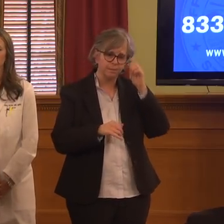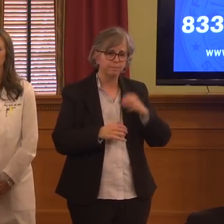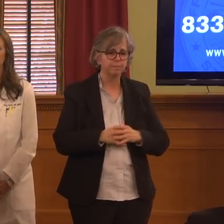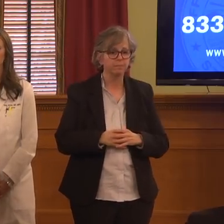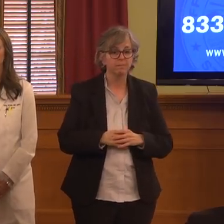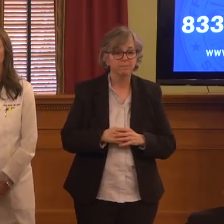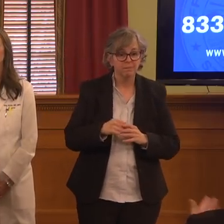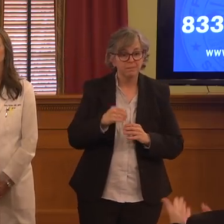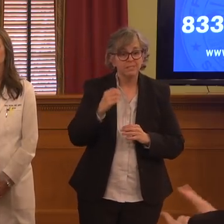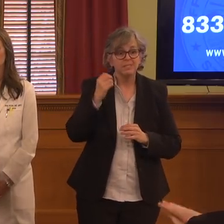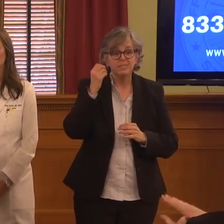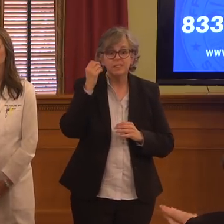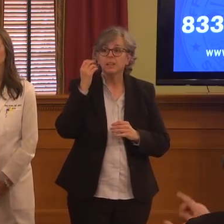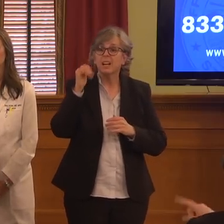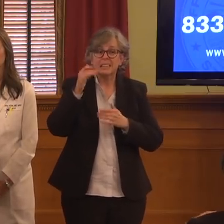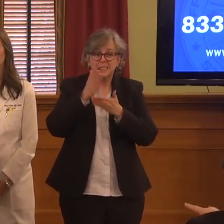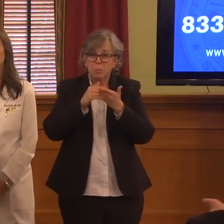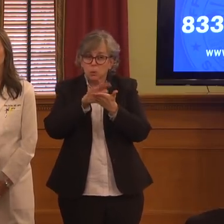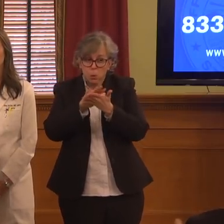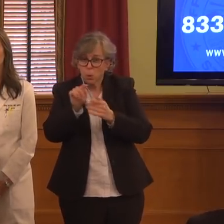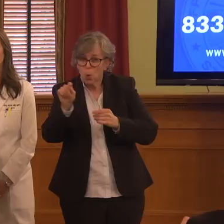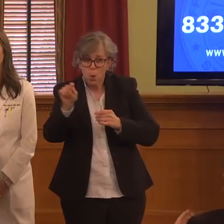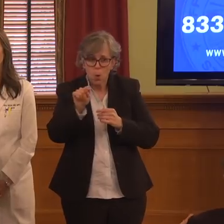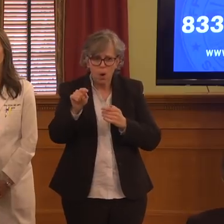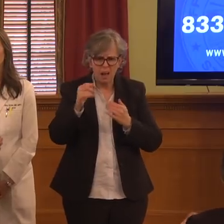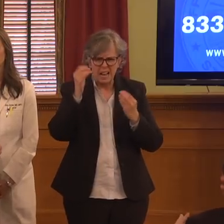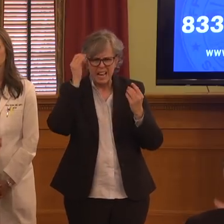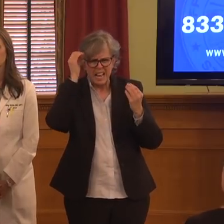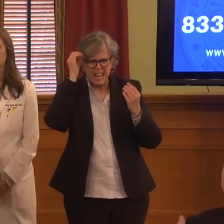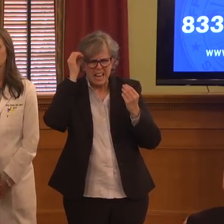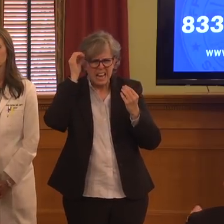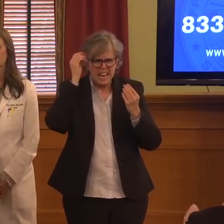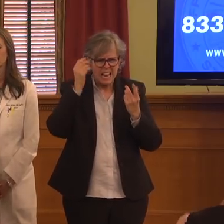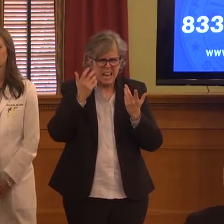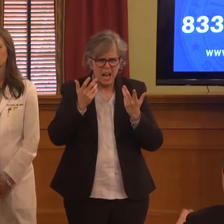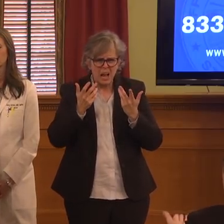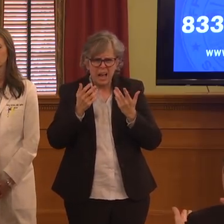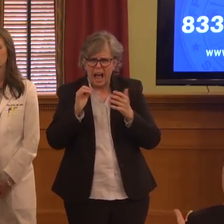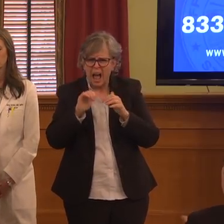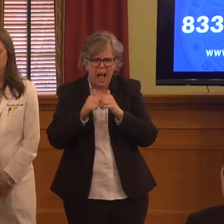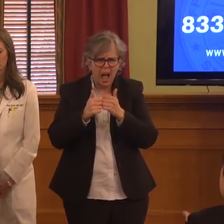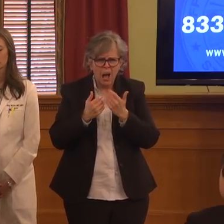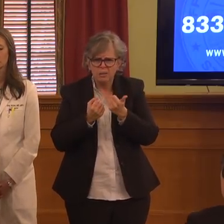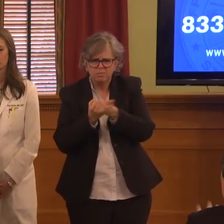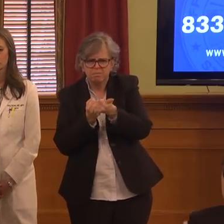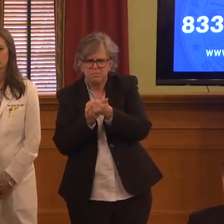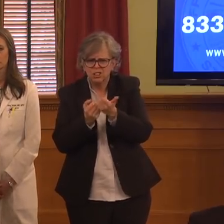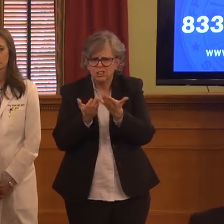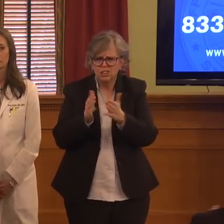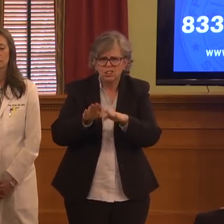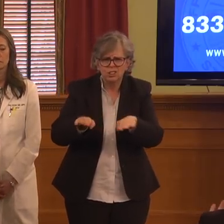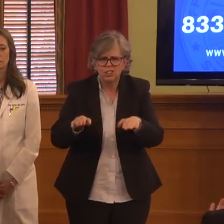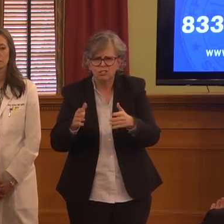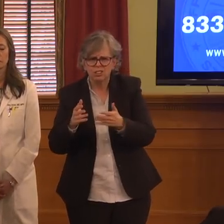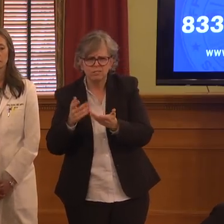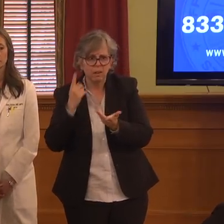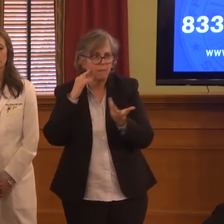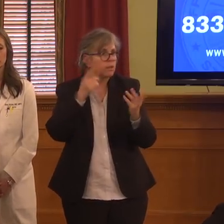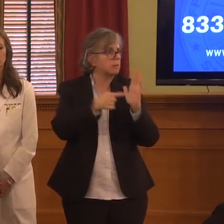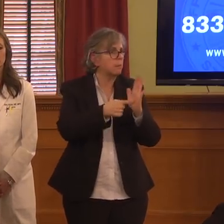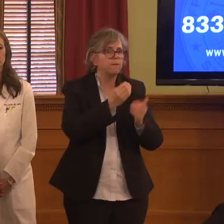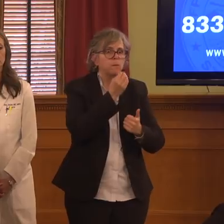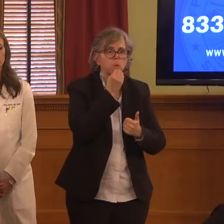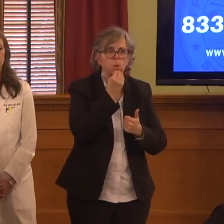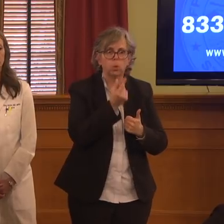the non-academic services that kids get, such as food, that will be able to